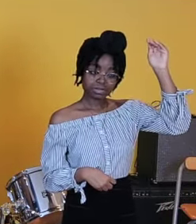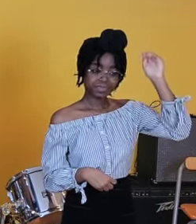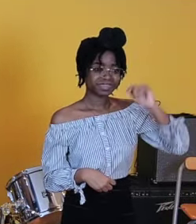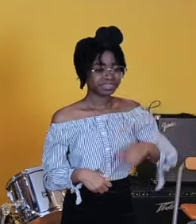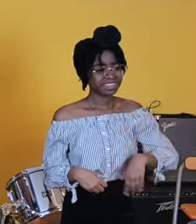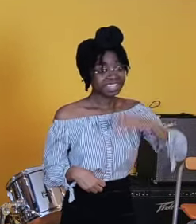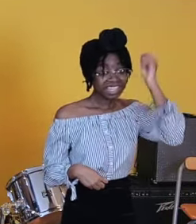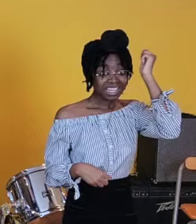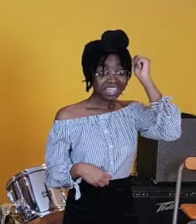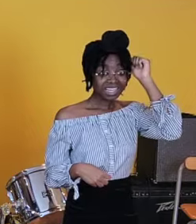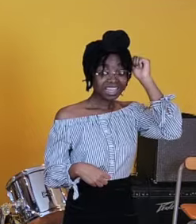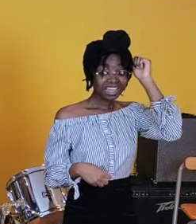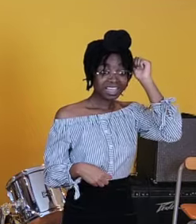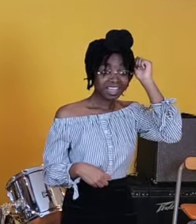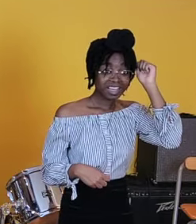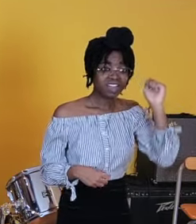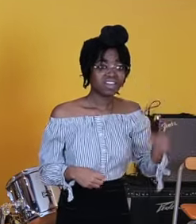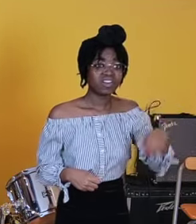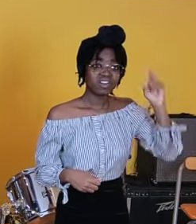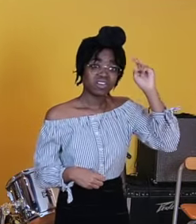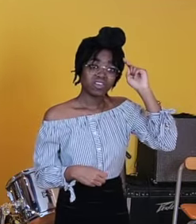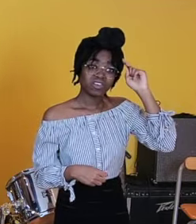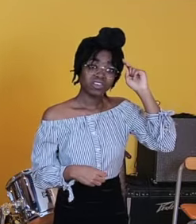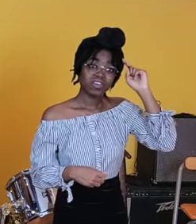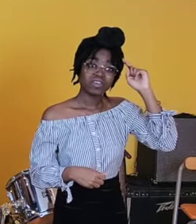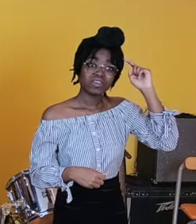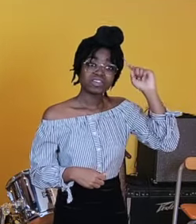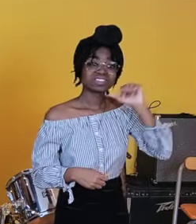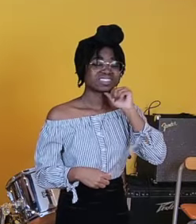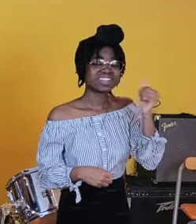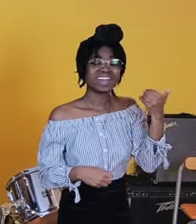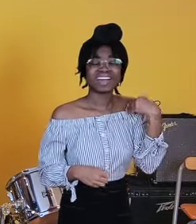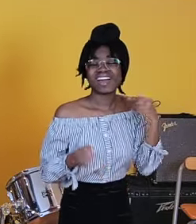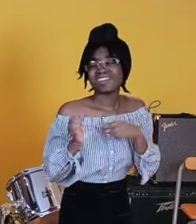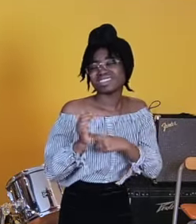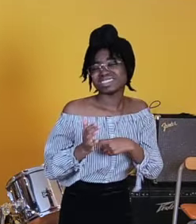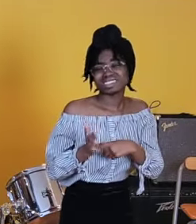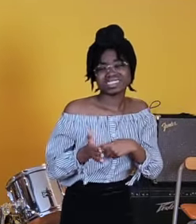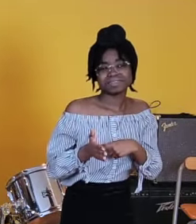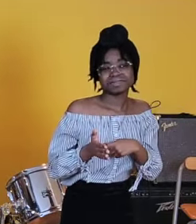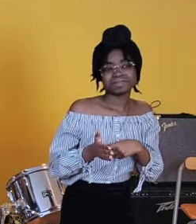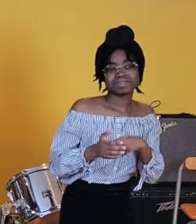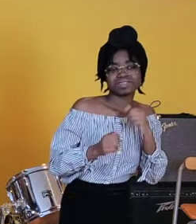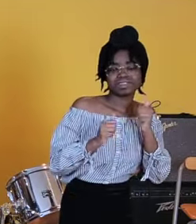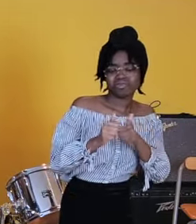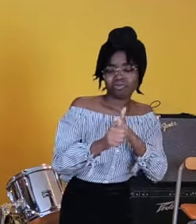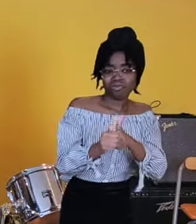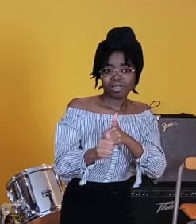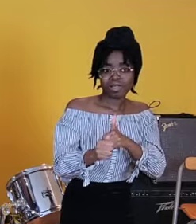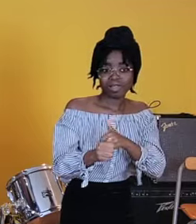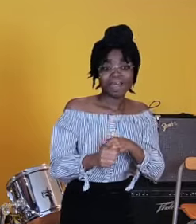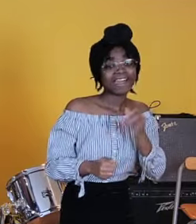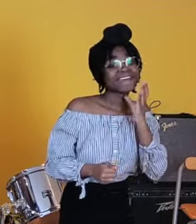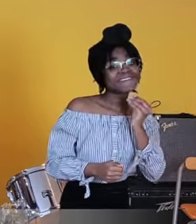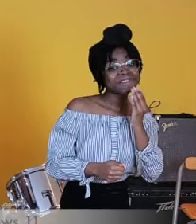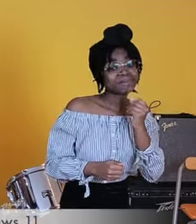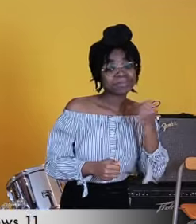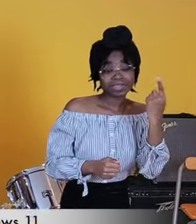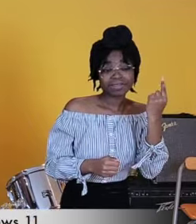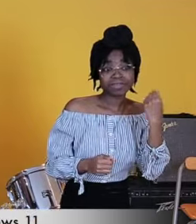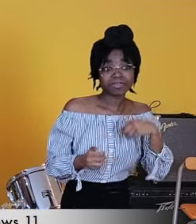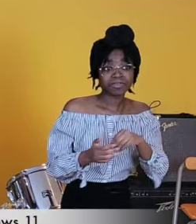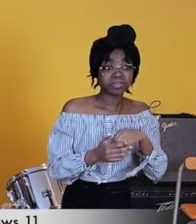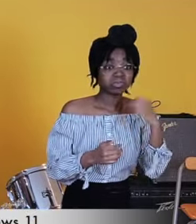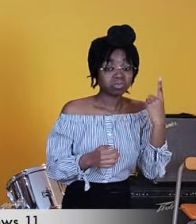So Adam was a son and did not have an example to follow. And look what the Bible says, Hebrews 11 verse 1, or going